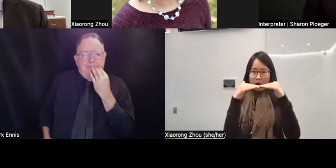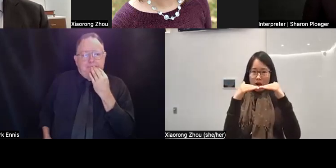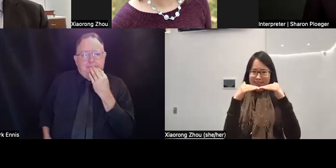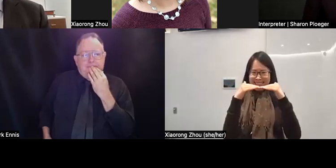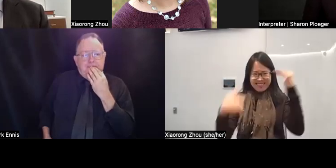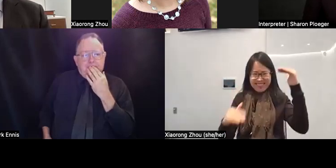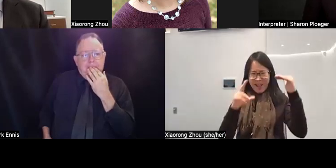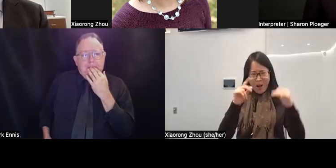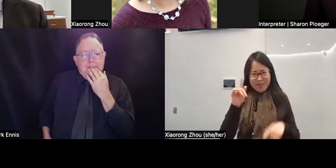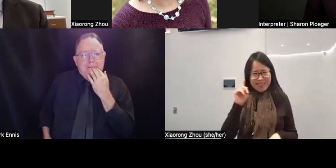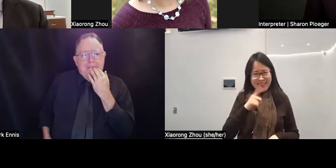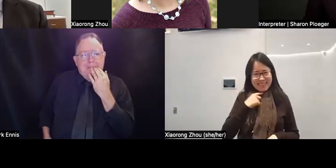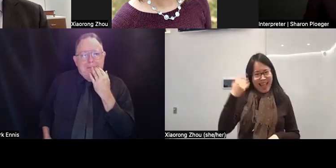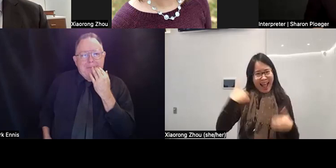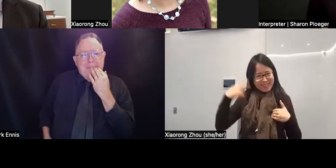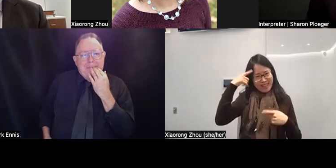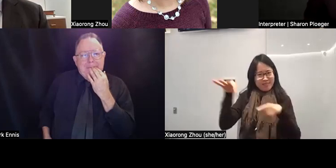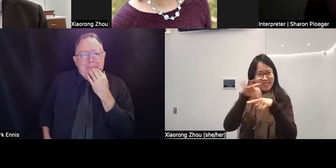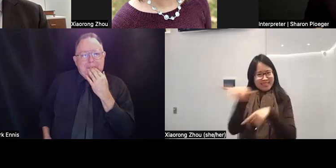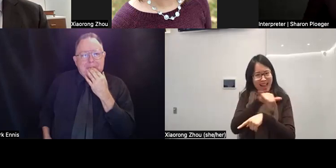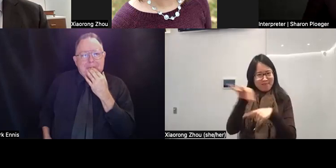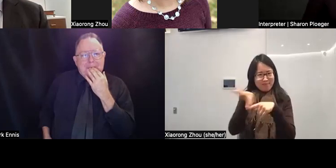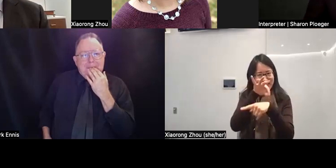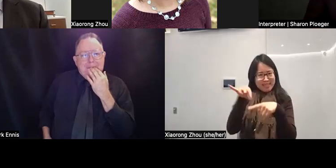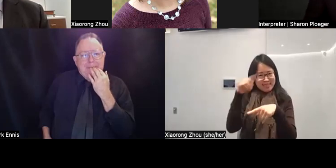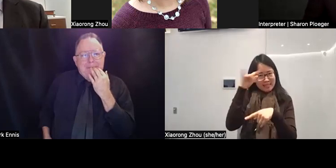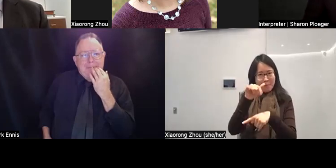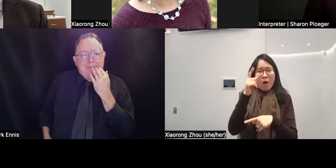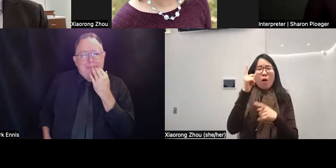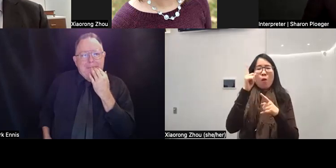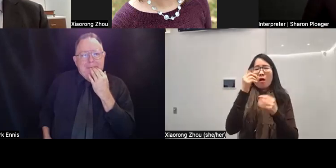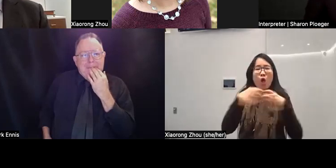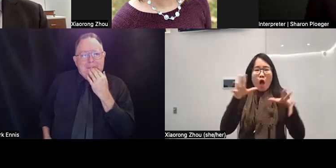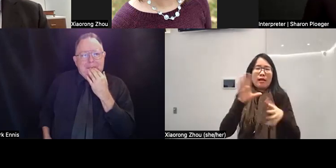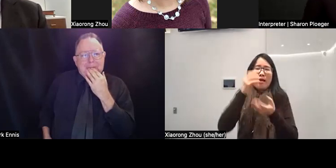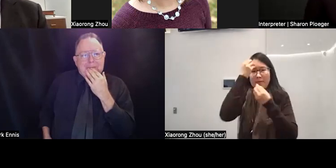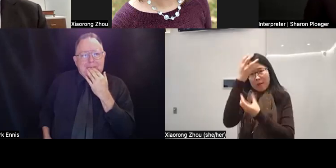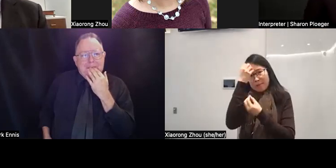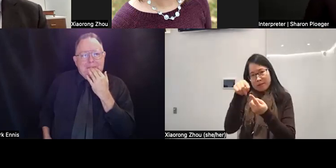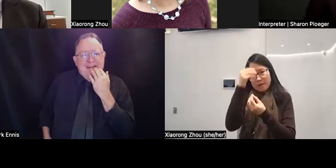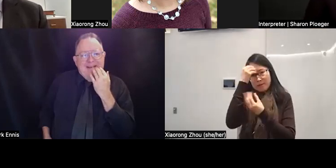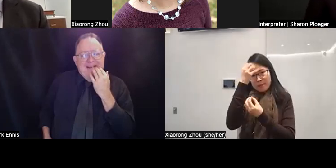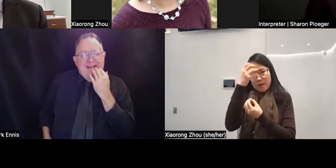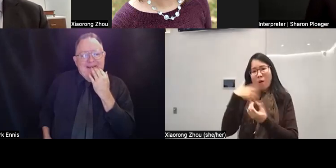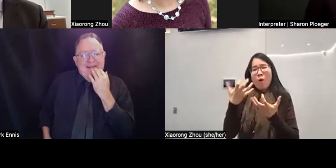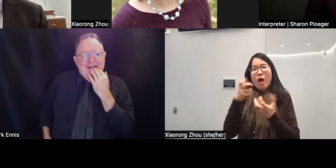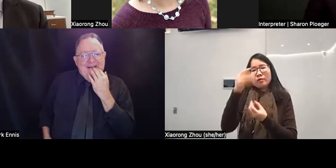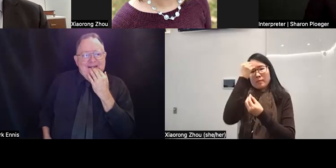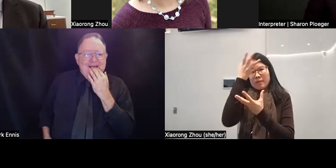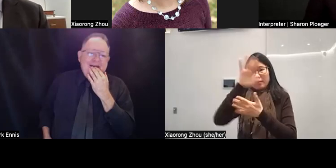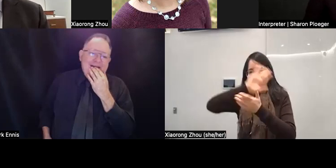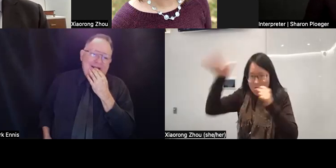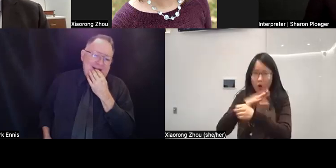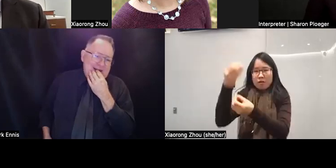Hearing education and deaf education needs to be at the same caliber of curriculum. There shouldn't be a different curriculum depending on your hearing